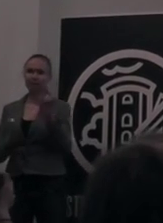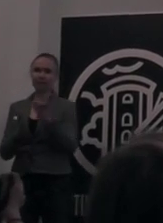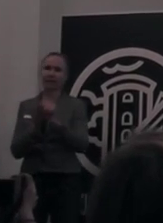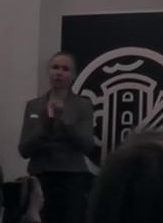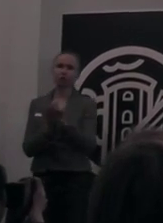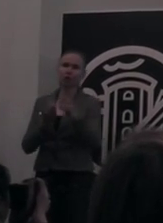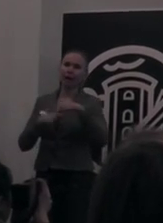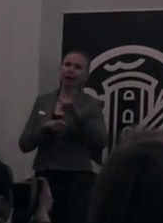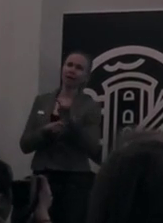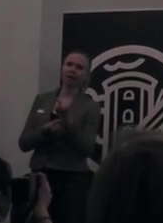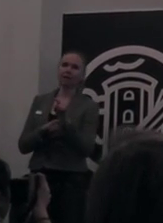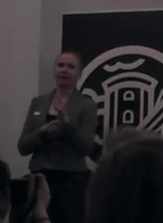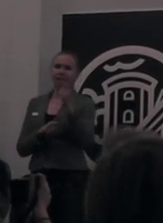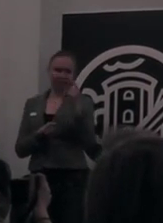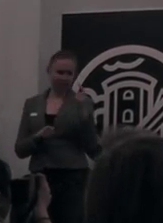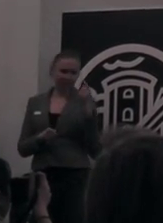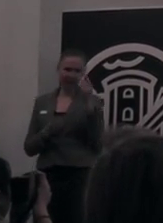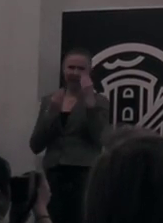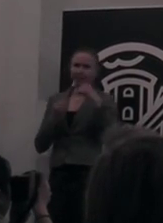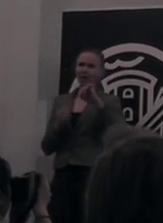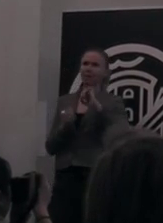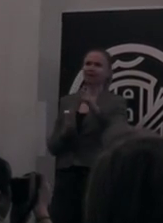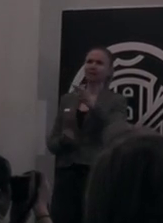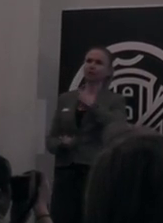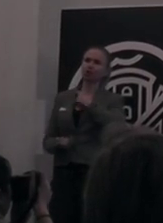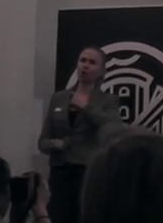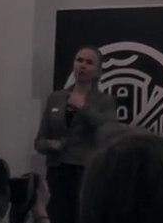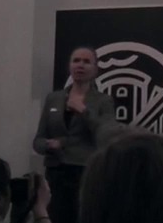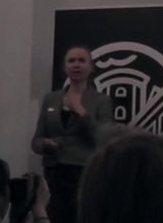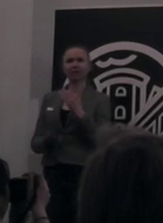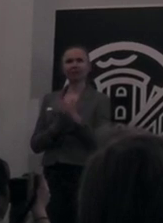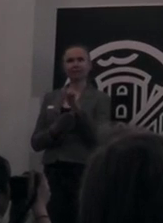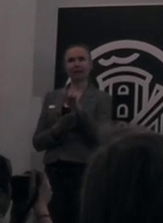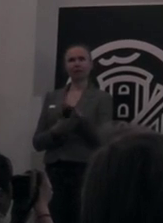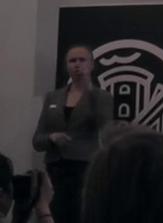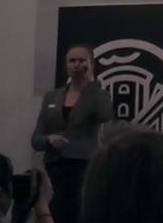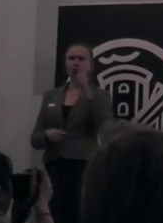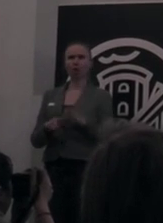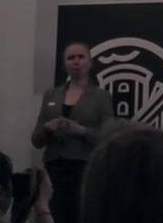to his story, is that he believed very strongly that